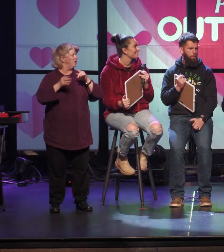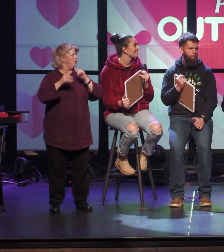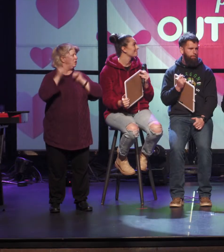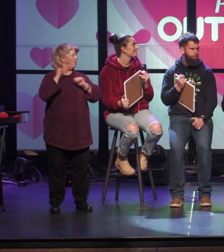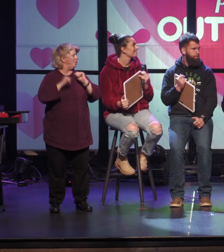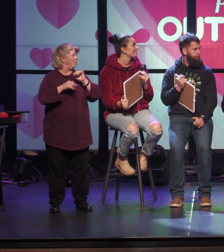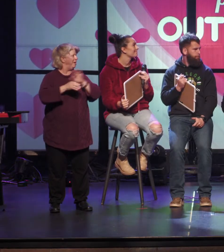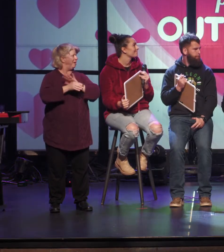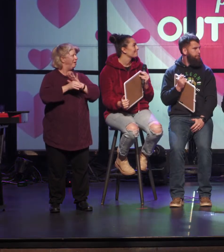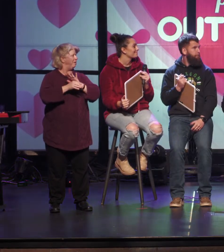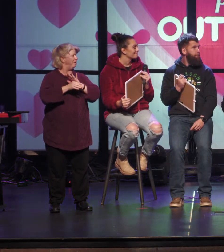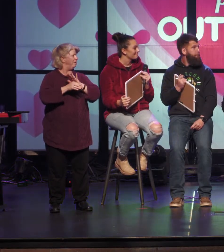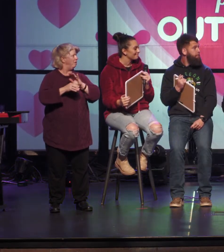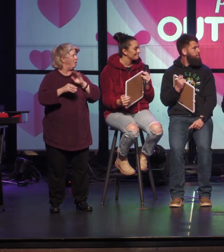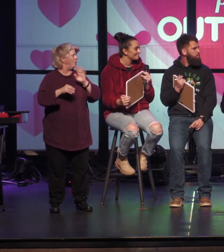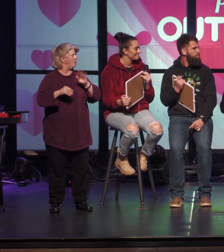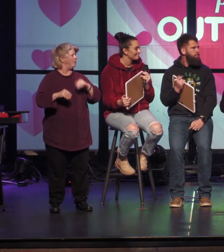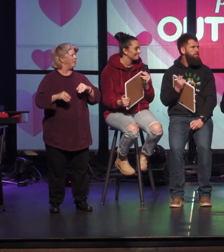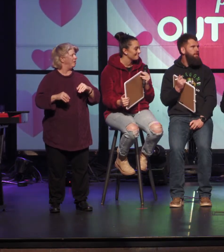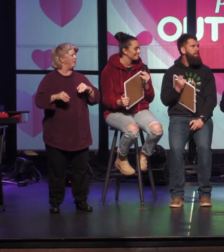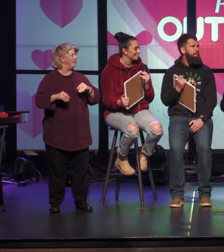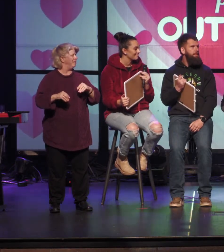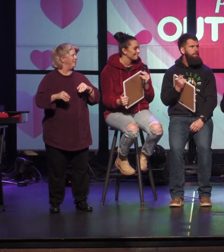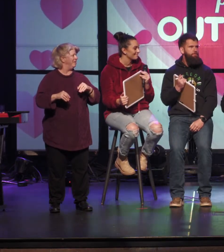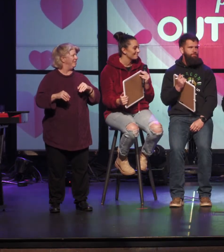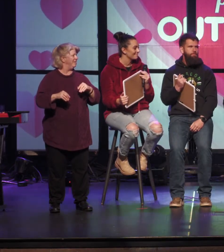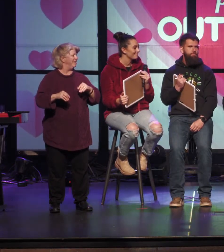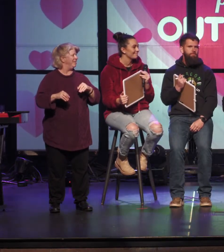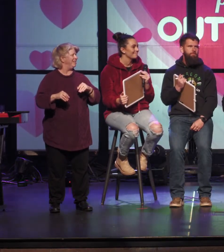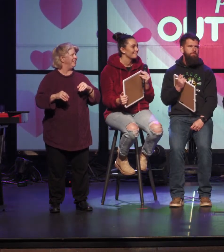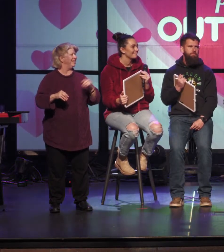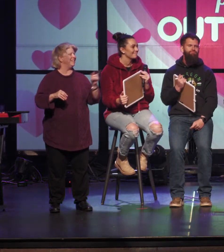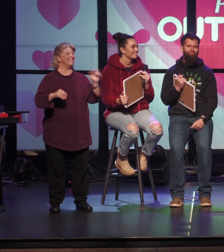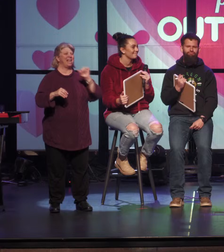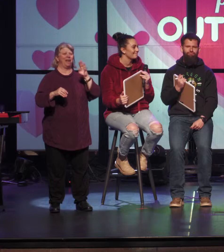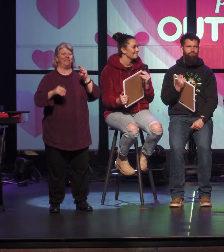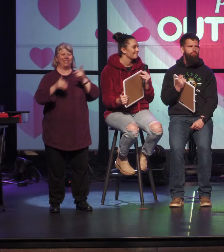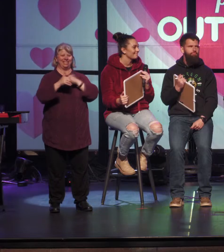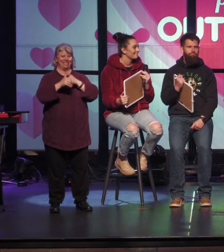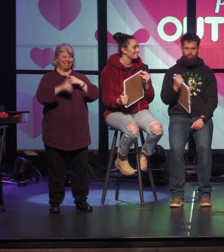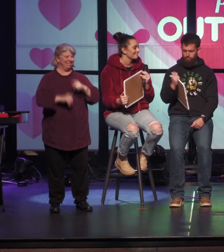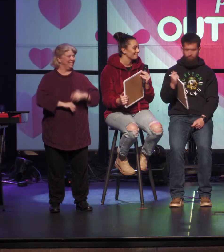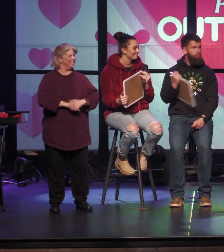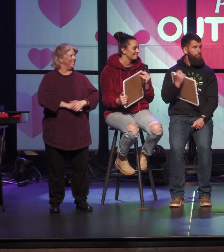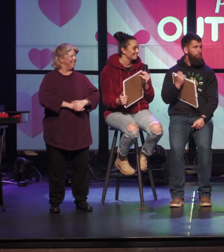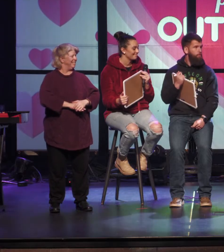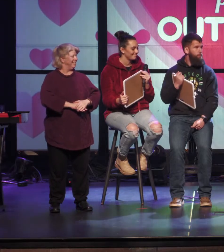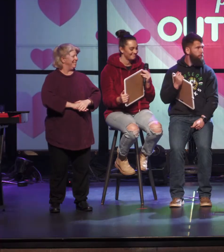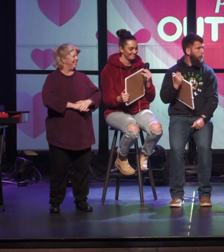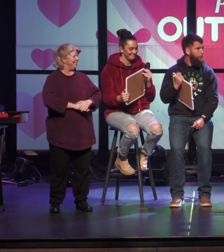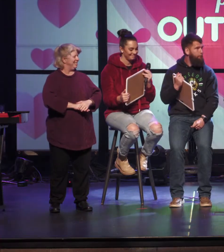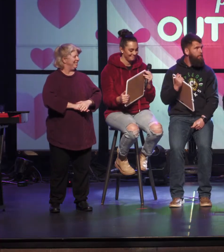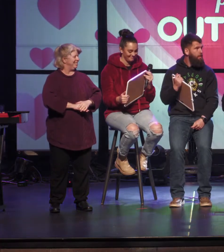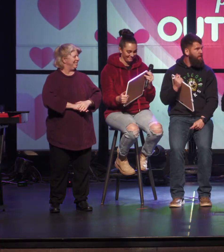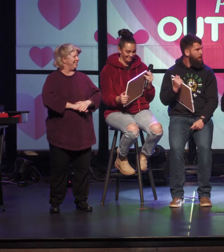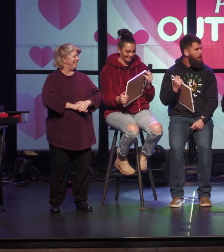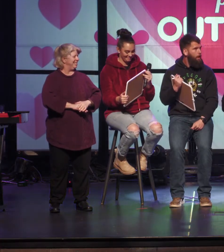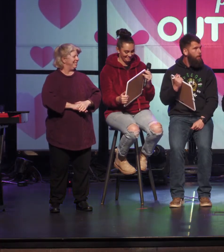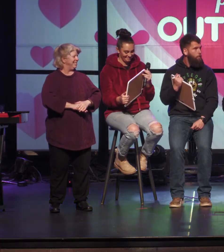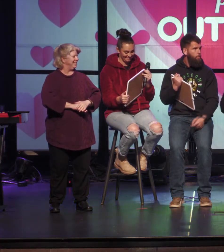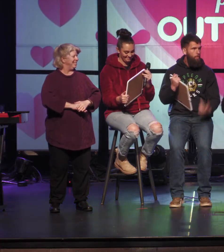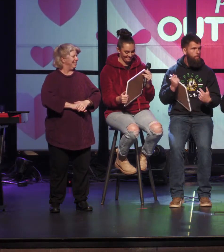movie? Yours. Okay, change your answer. We're going to go over to Sam. Not.